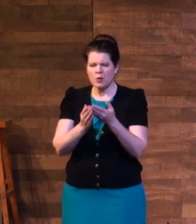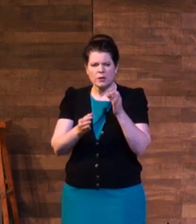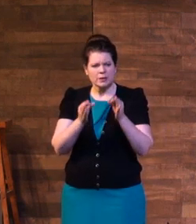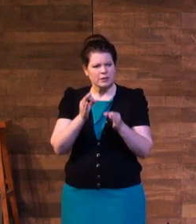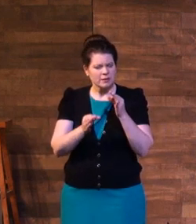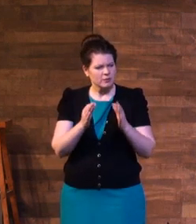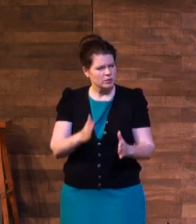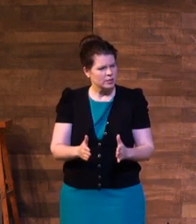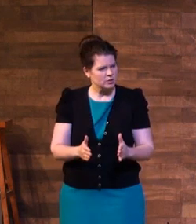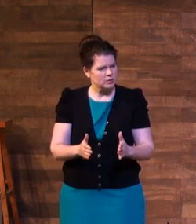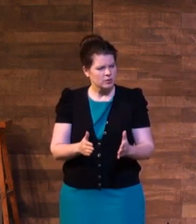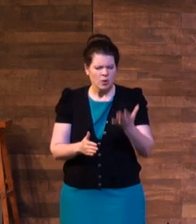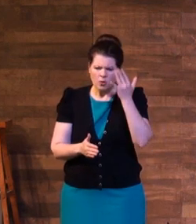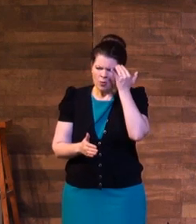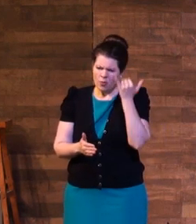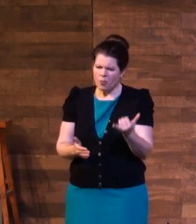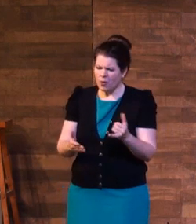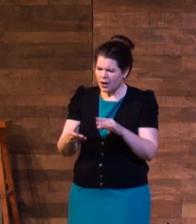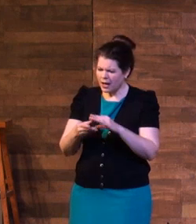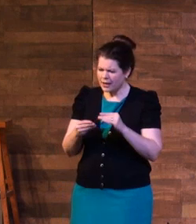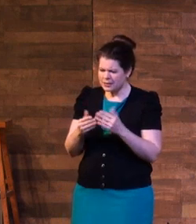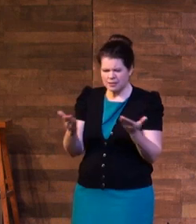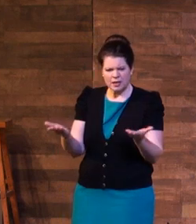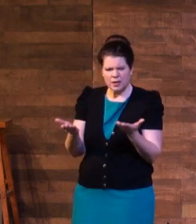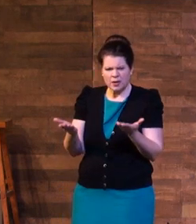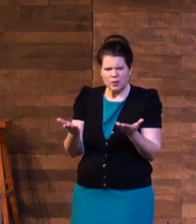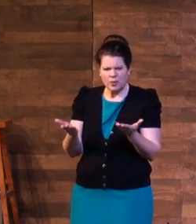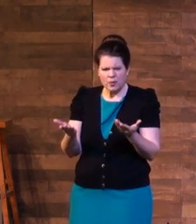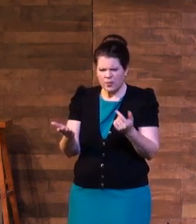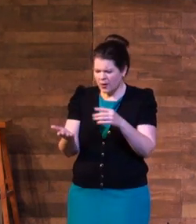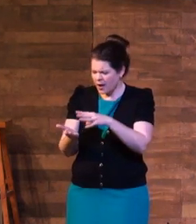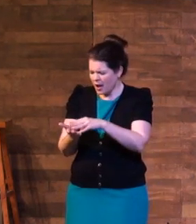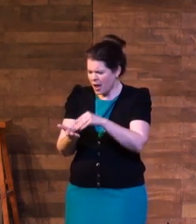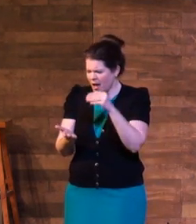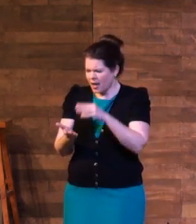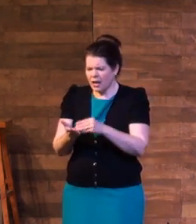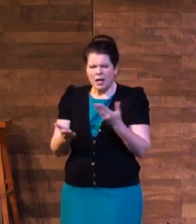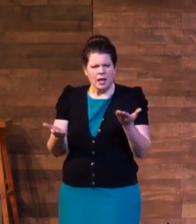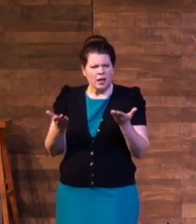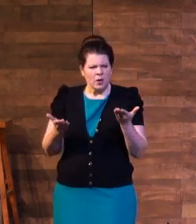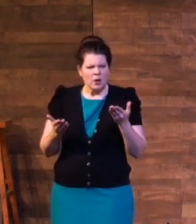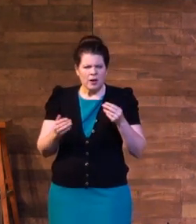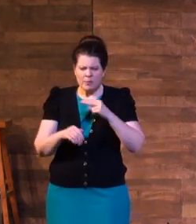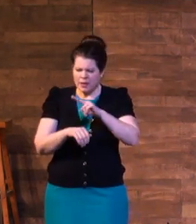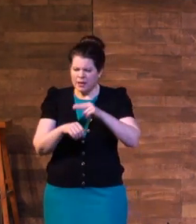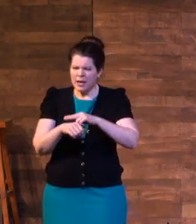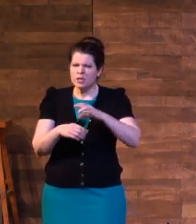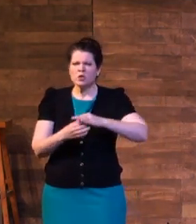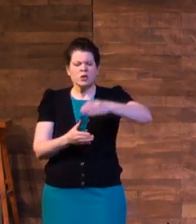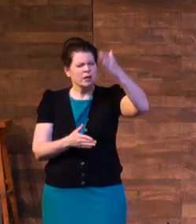this? Why is this even here? What do I learn about the nature of God through this passage?